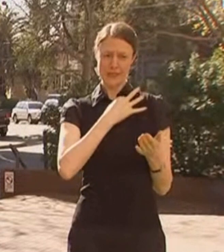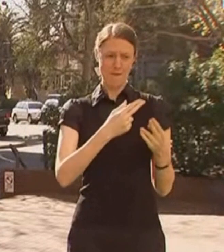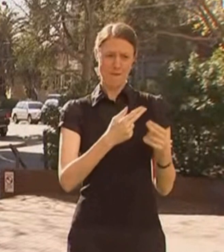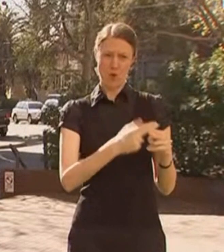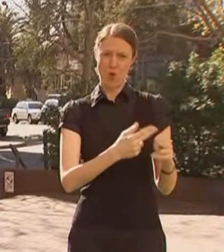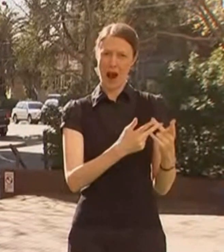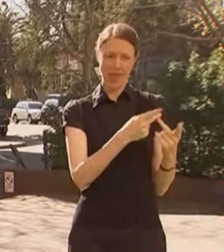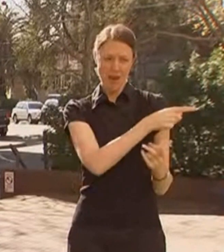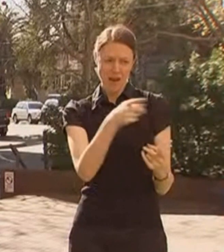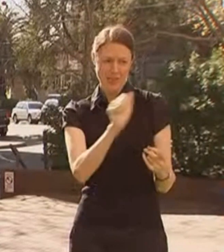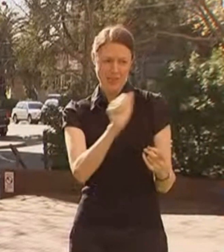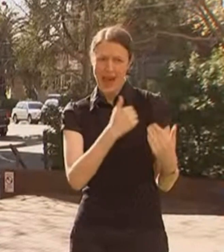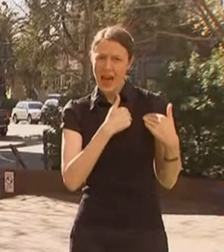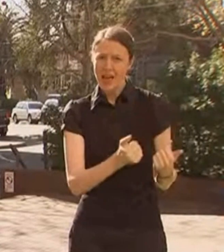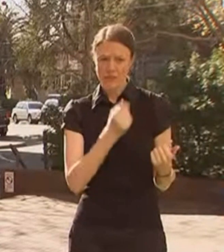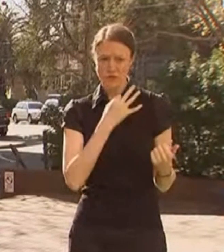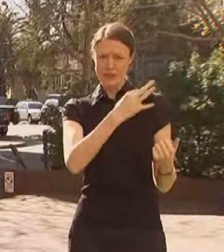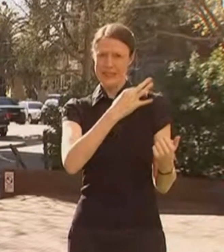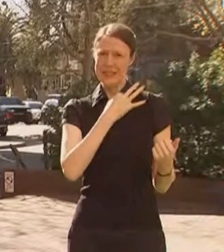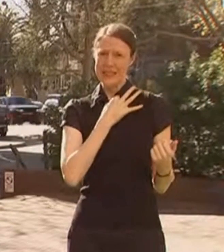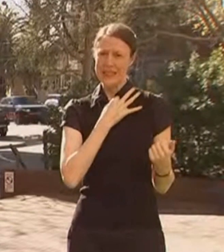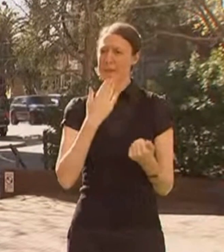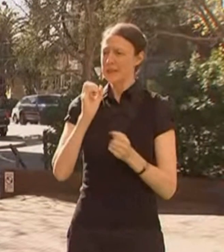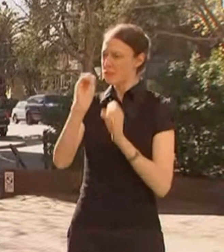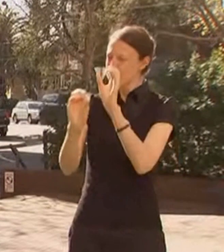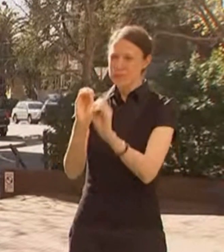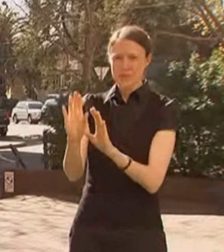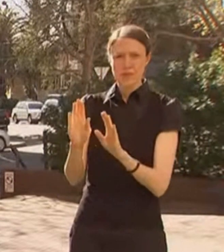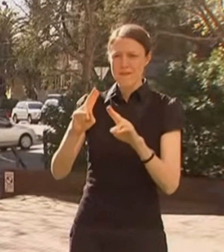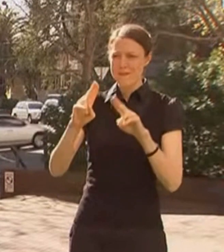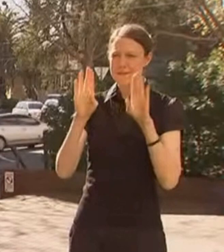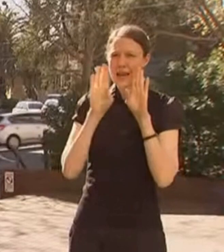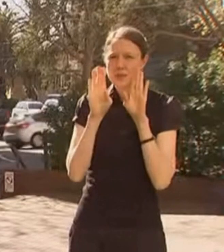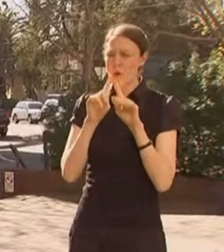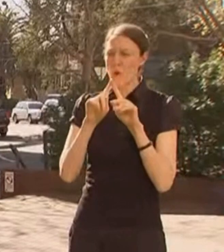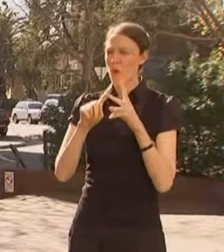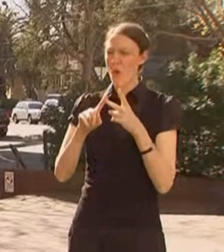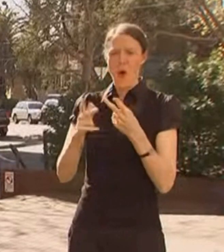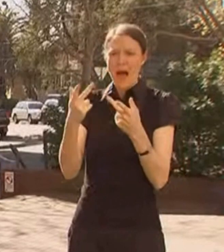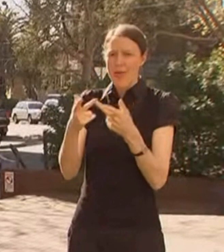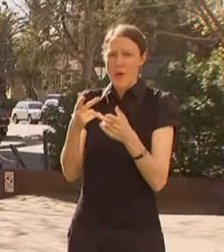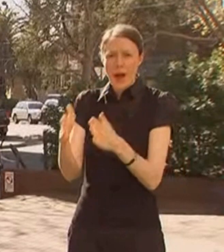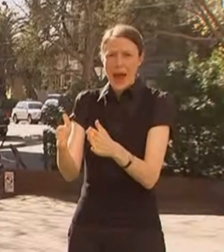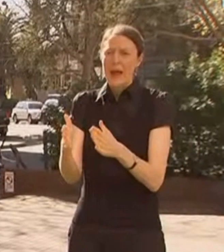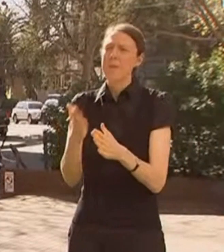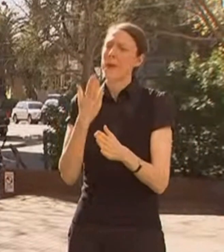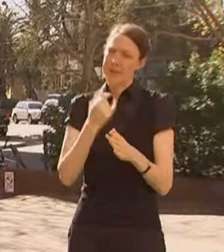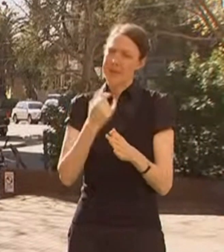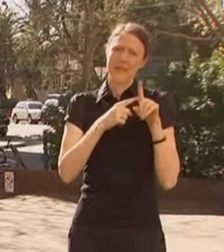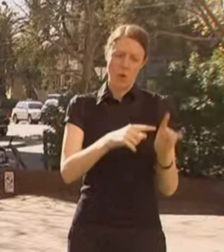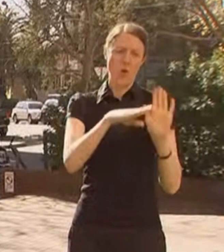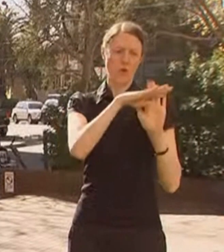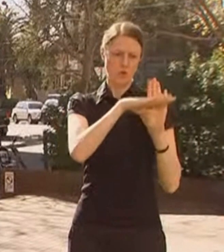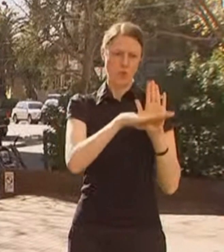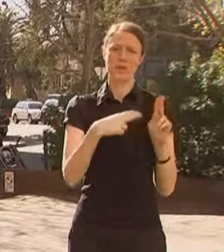this point. If you feel so strongly about an issue during a pandemic, please consider expressing your views in a different